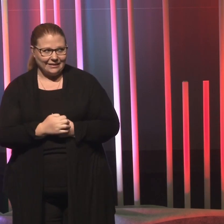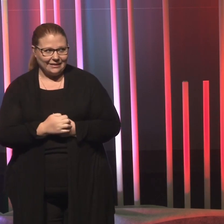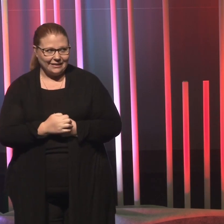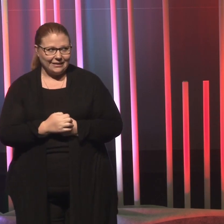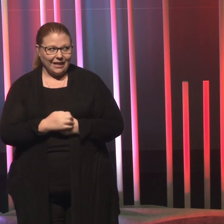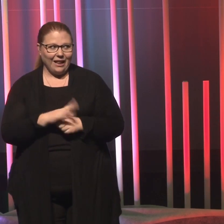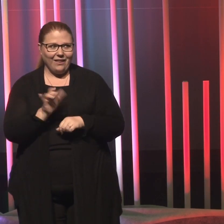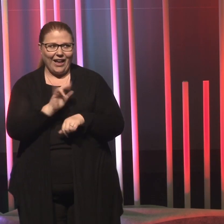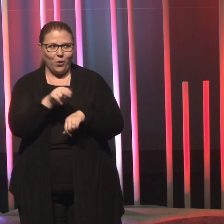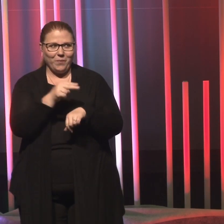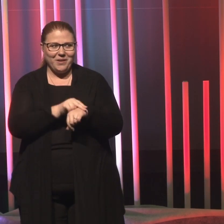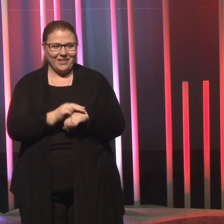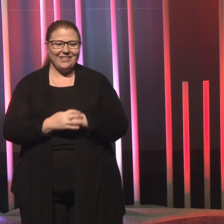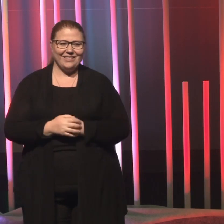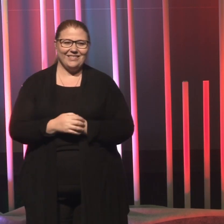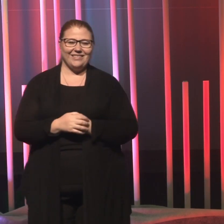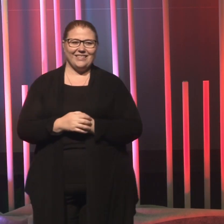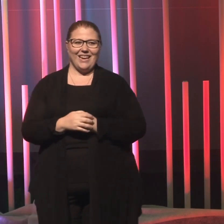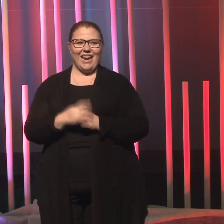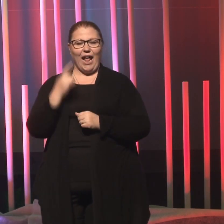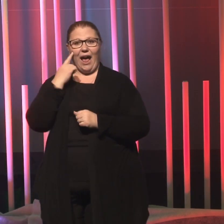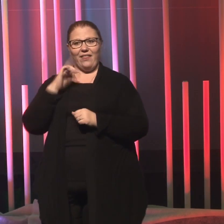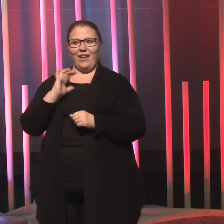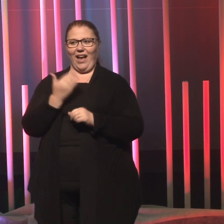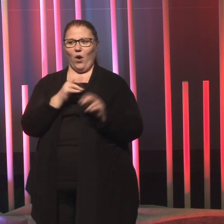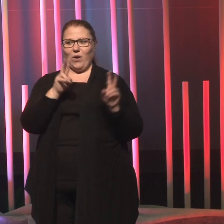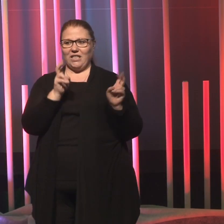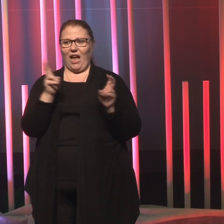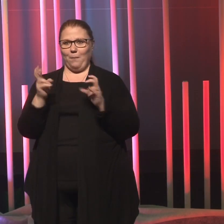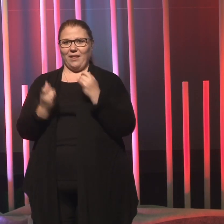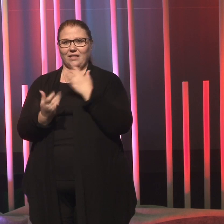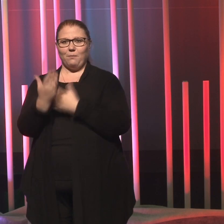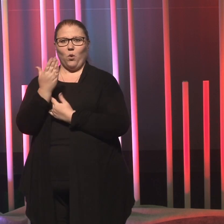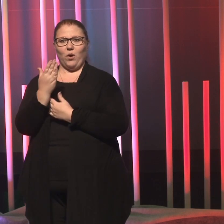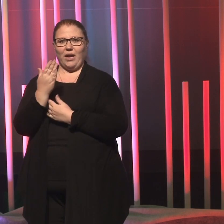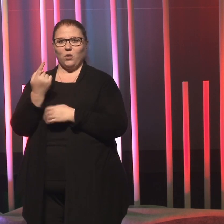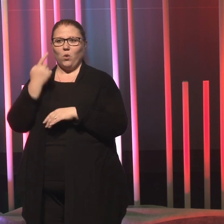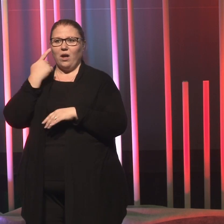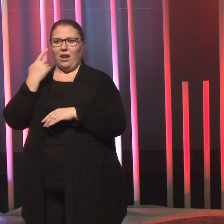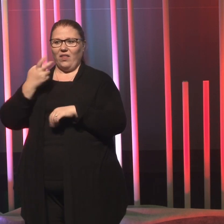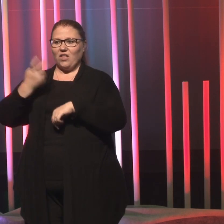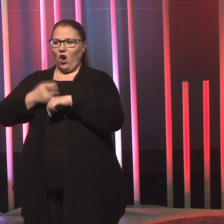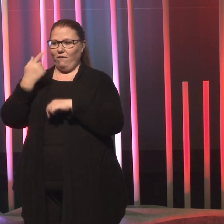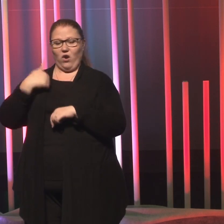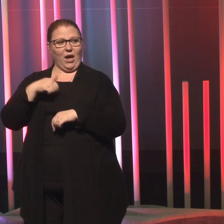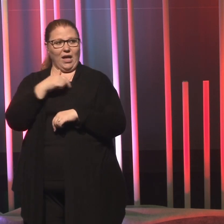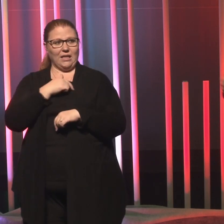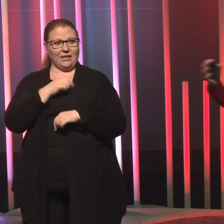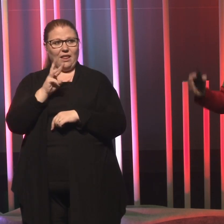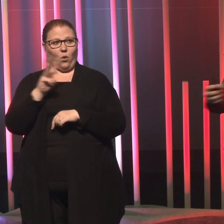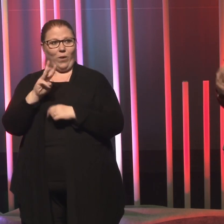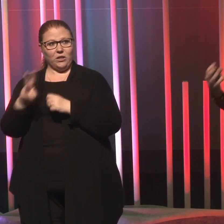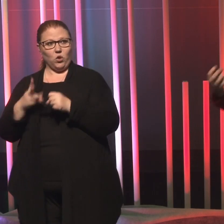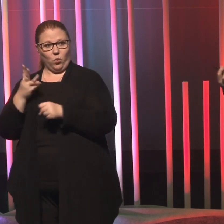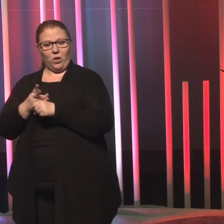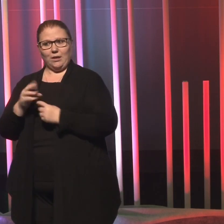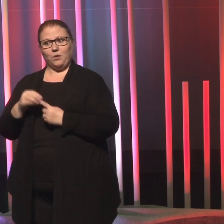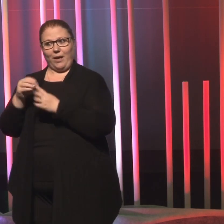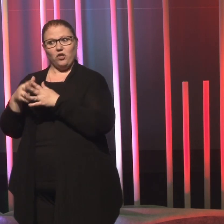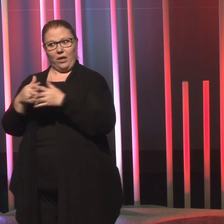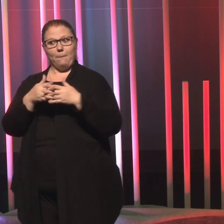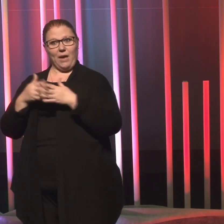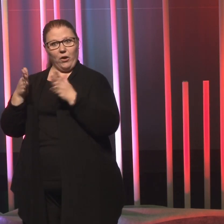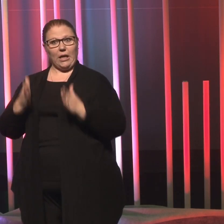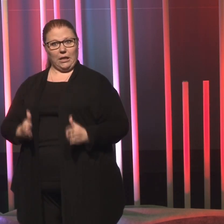per usual, okay? And I think our topic this morning is one that's tough for us in the Western world, especially Americans, to grab a hold